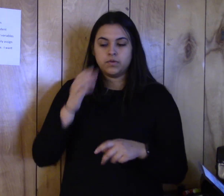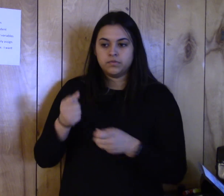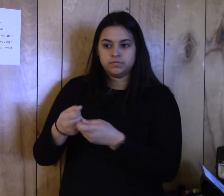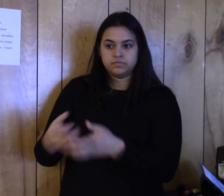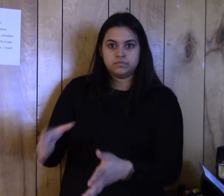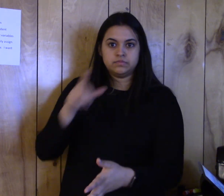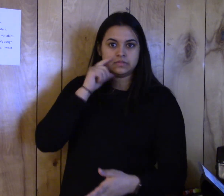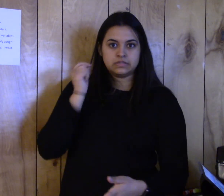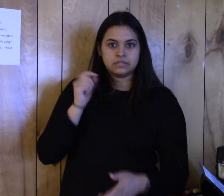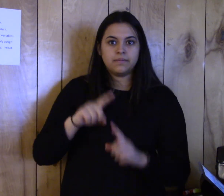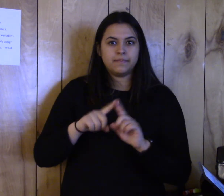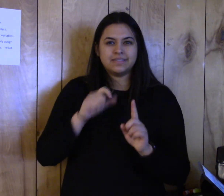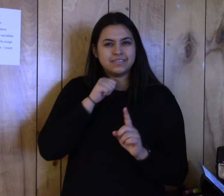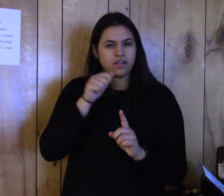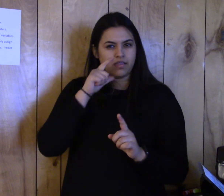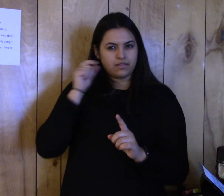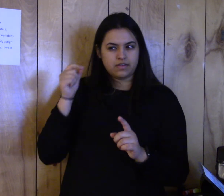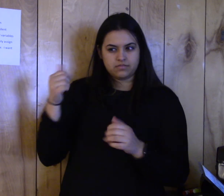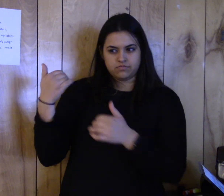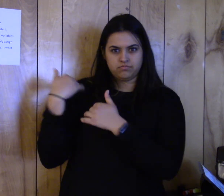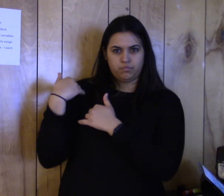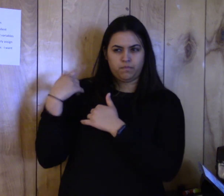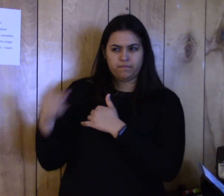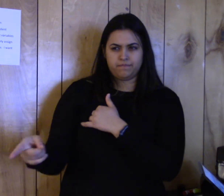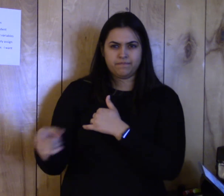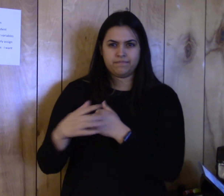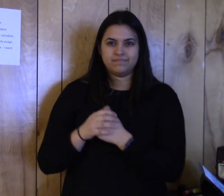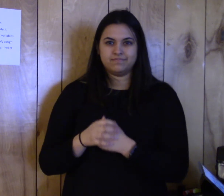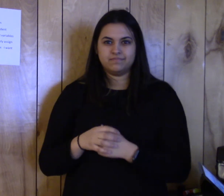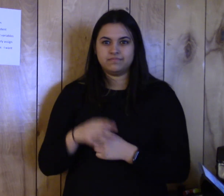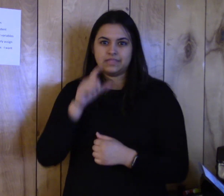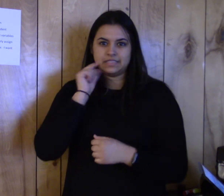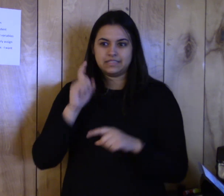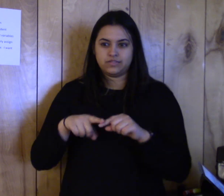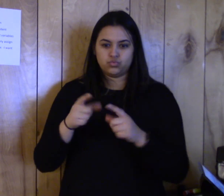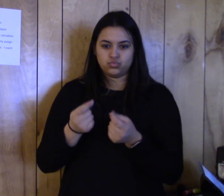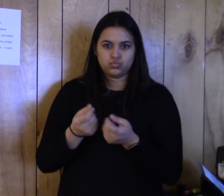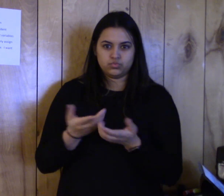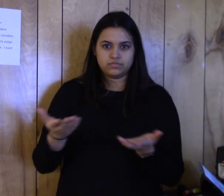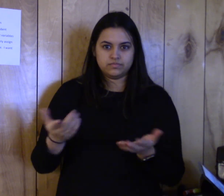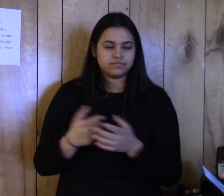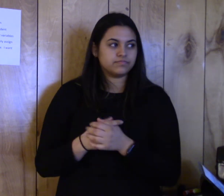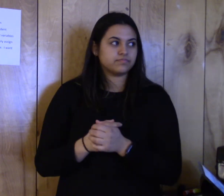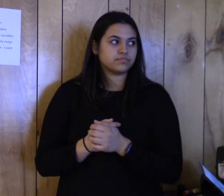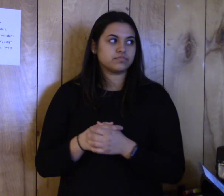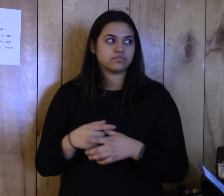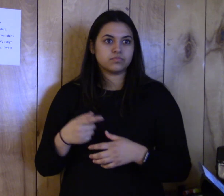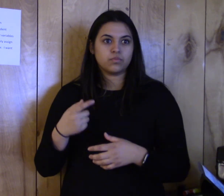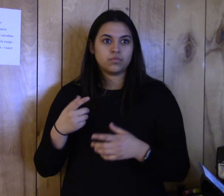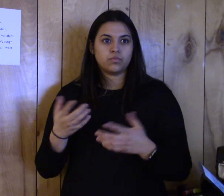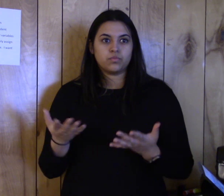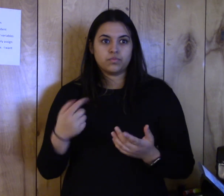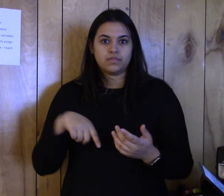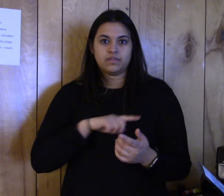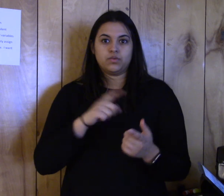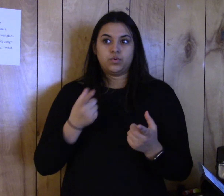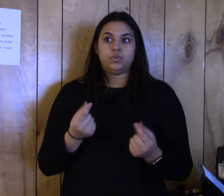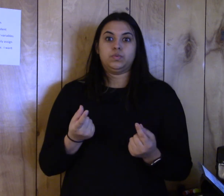And I think that's what I keep coming back to on this, is that it's not the cat's fault. And what can we do to solve this? Well, get them spayed and neutered to